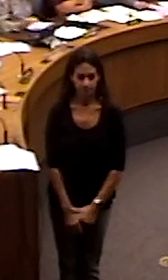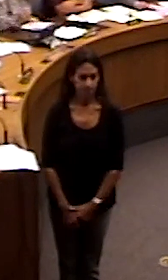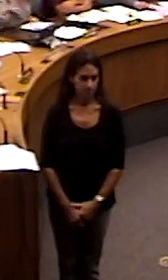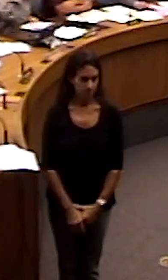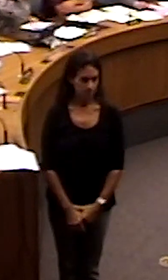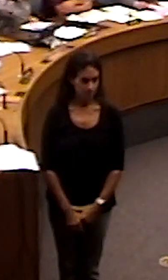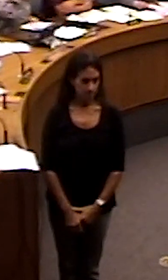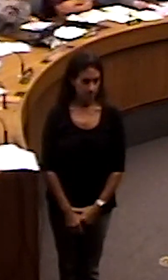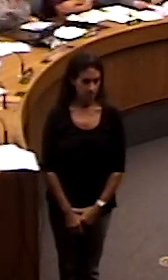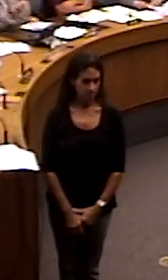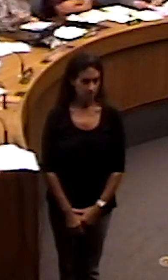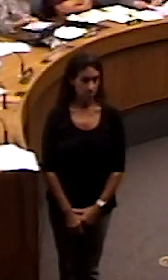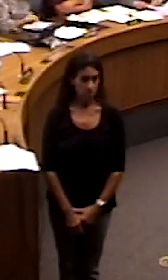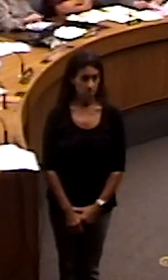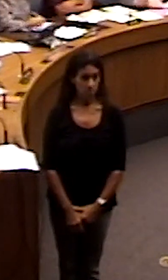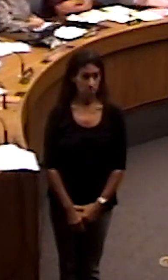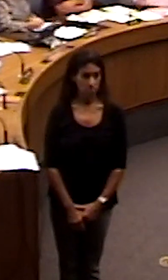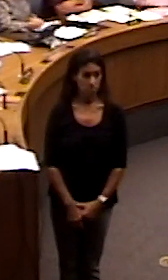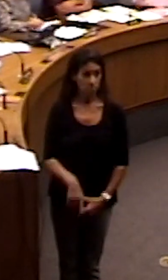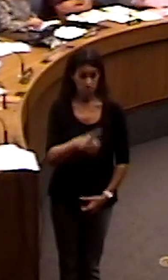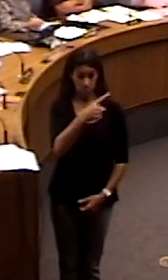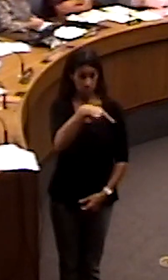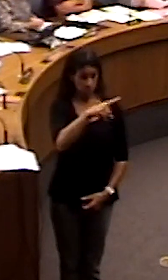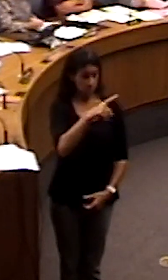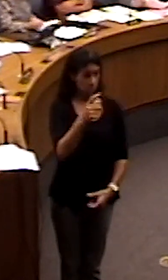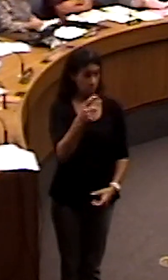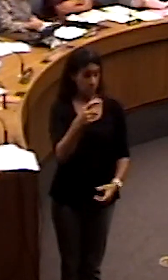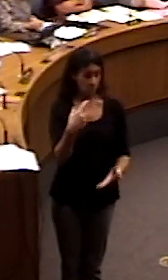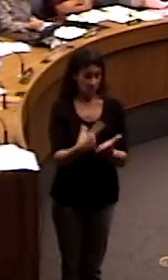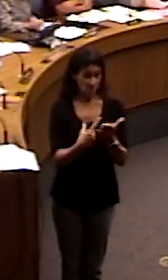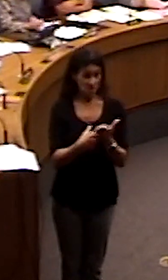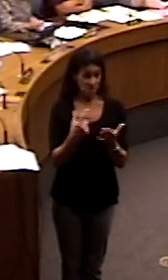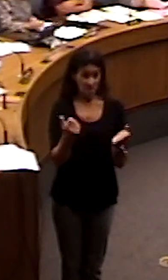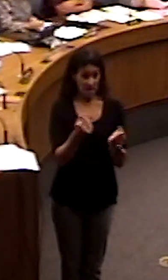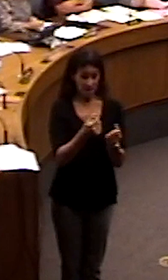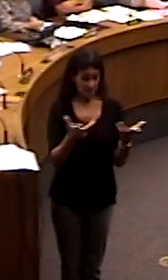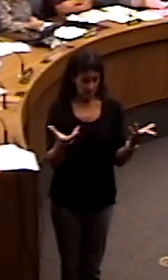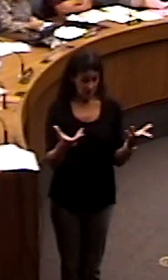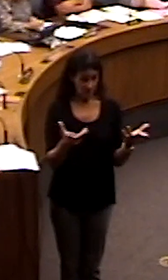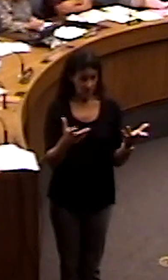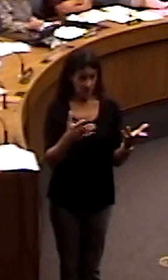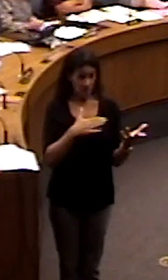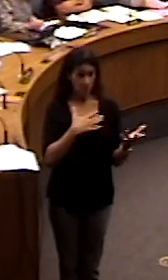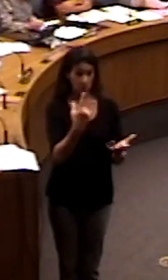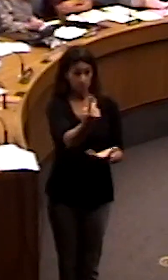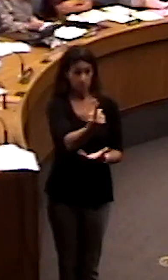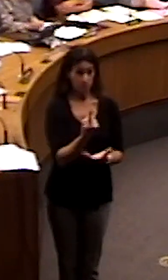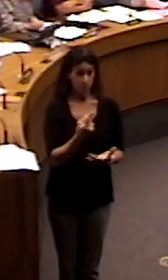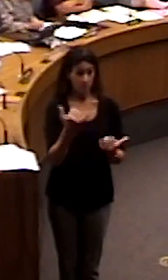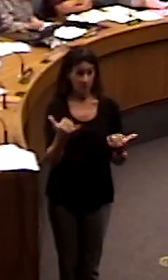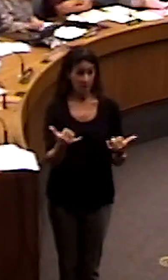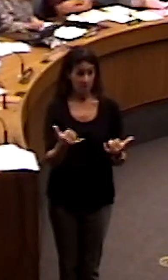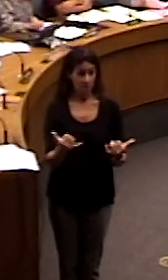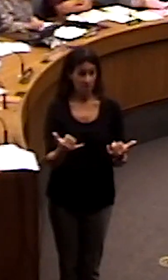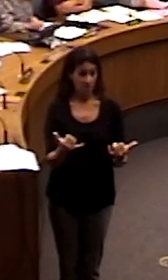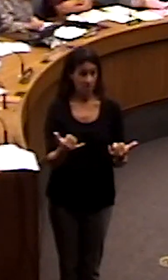Is there anybody in the public that would like to discuss anything with the governing body? If so, could you just come forward to the mic?